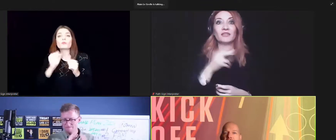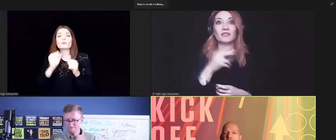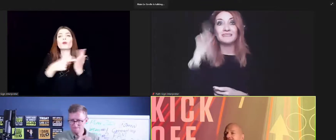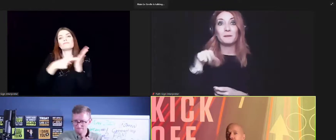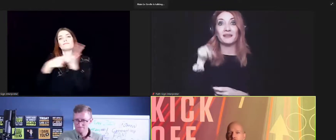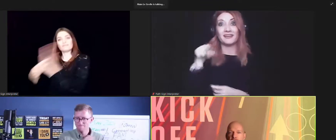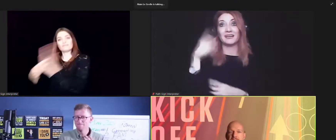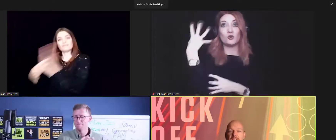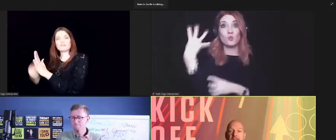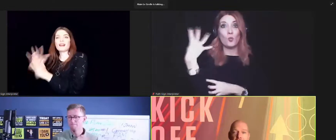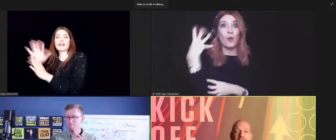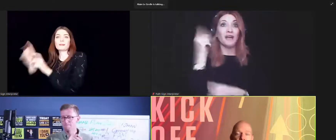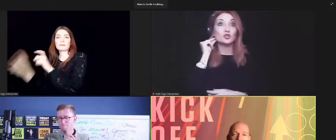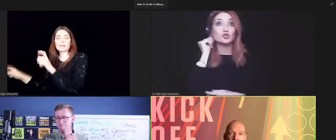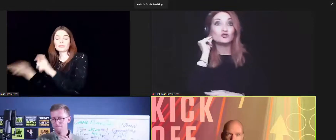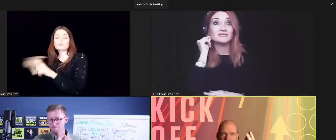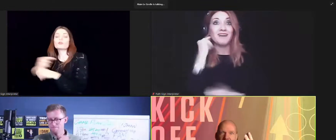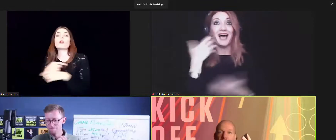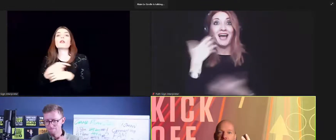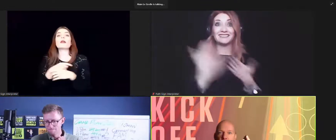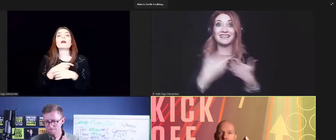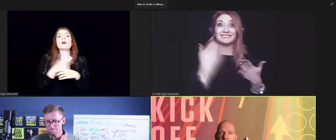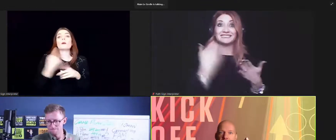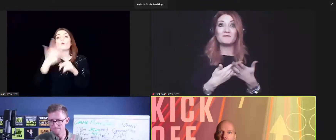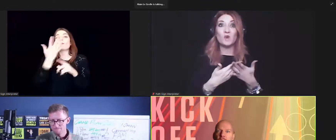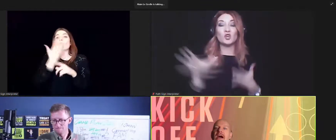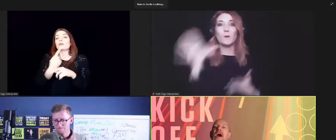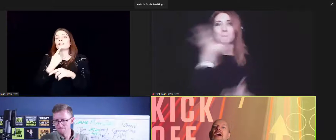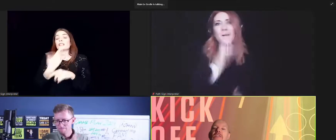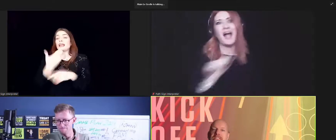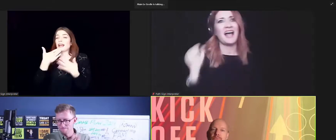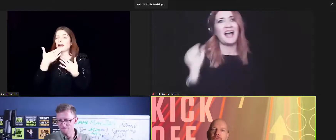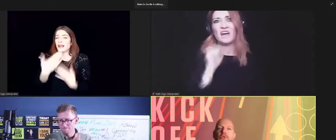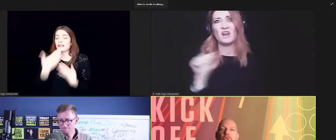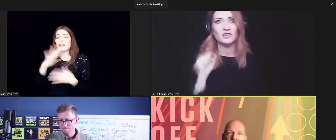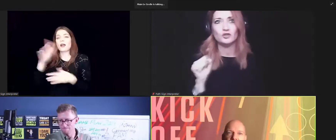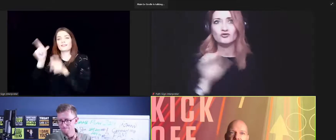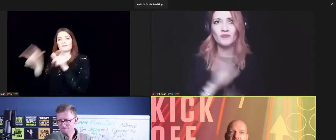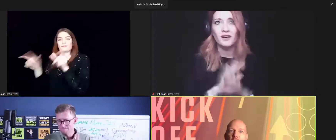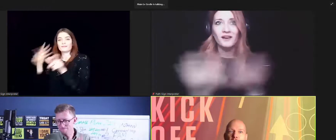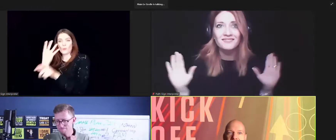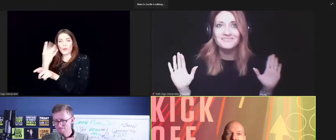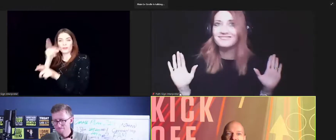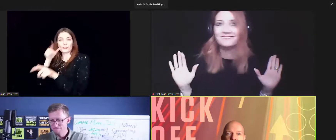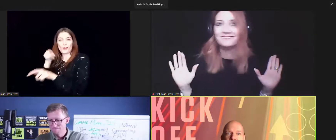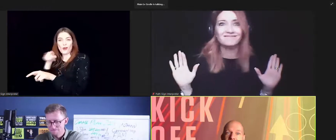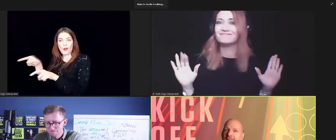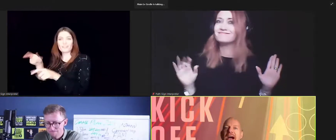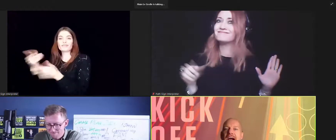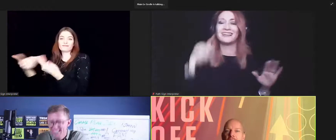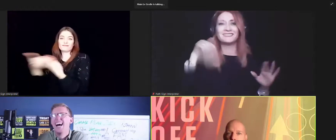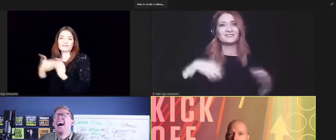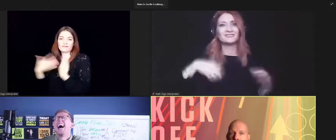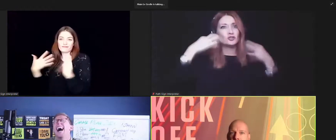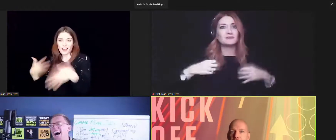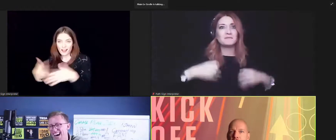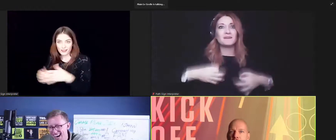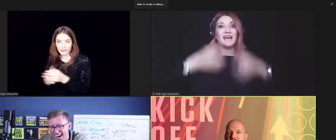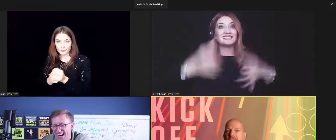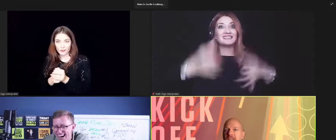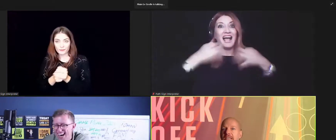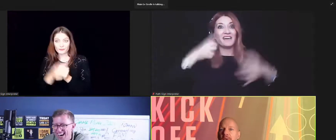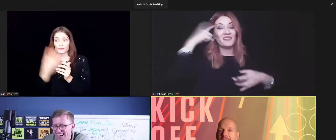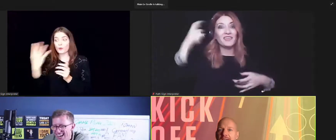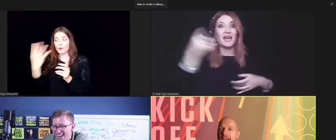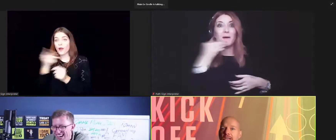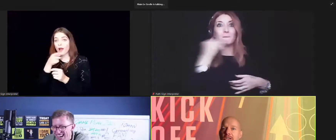better. I'm getting so much message because I know these 4 women, when I asked them to do that, they were hating me. I hope,